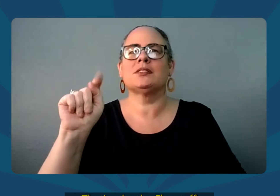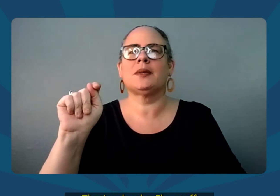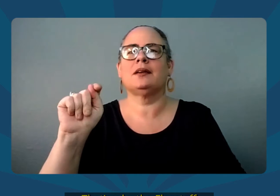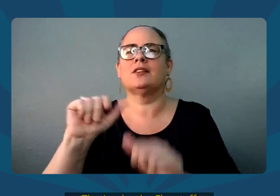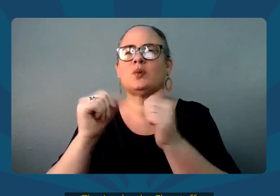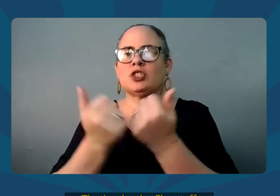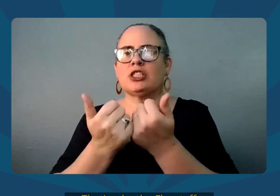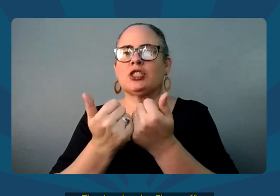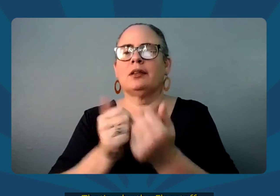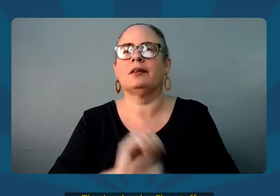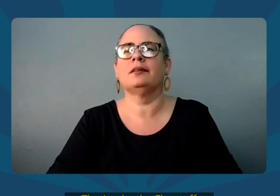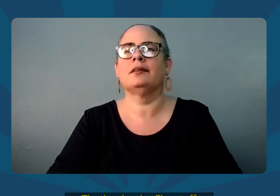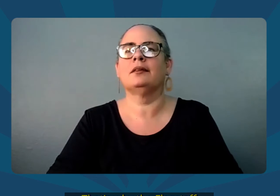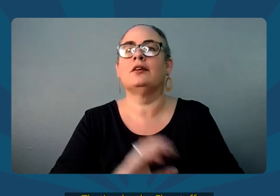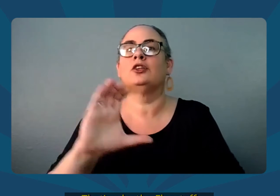Enforcement Association,